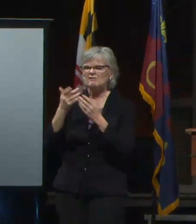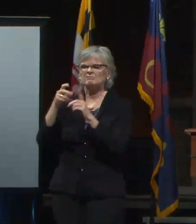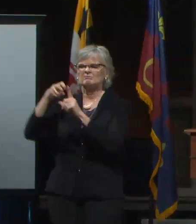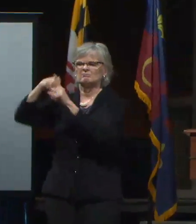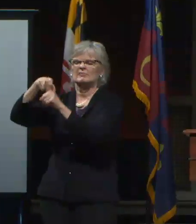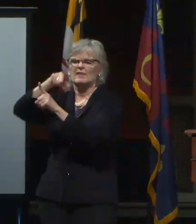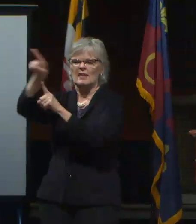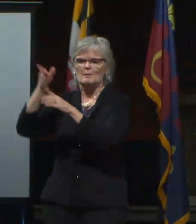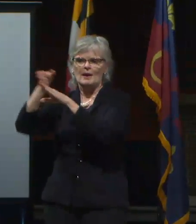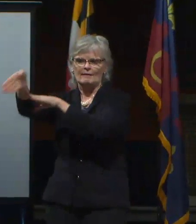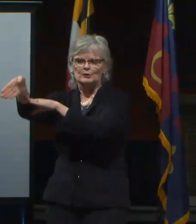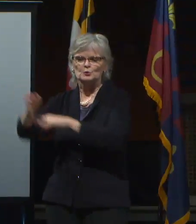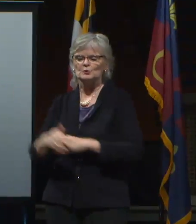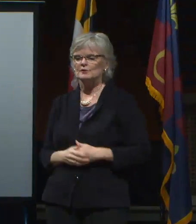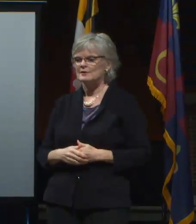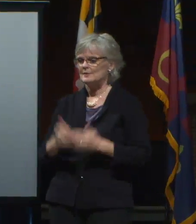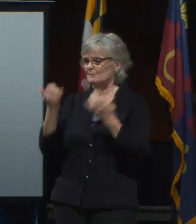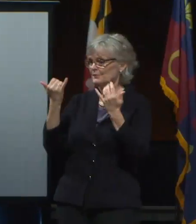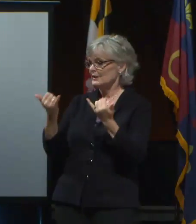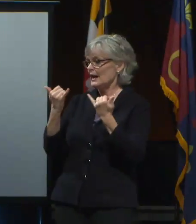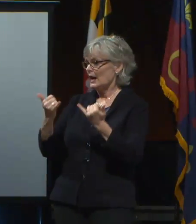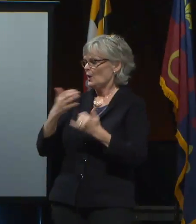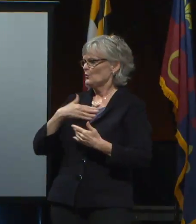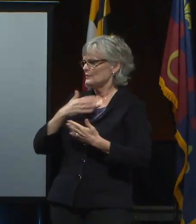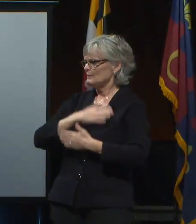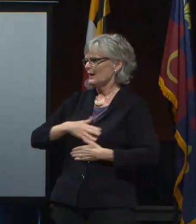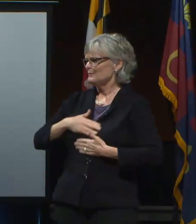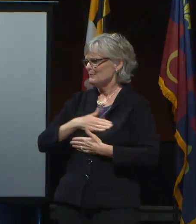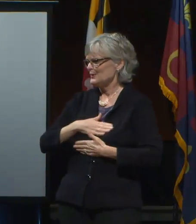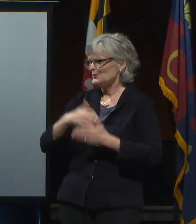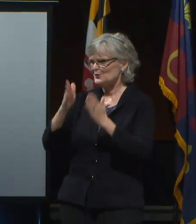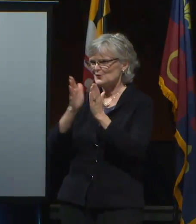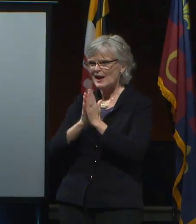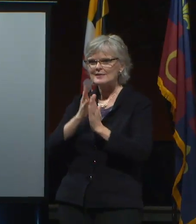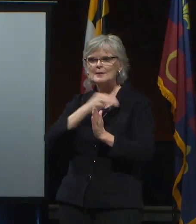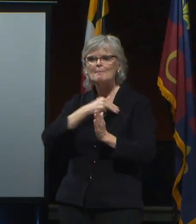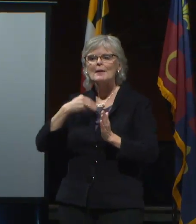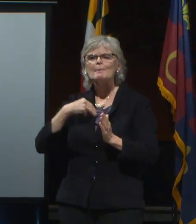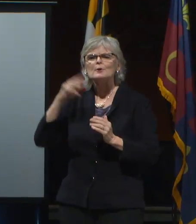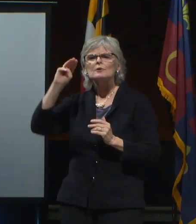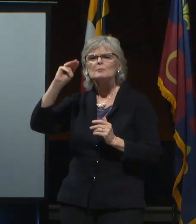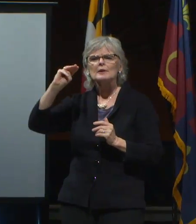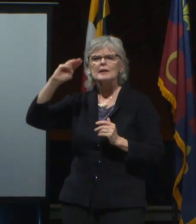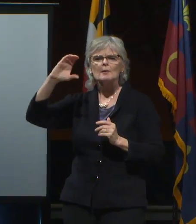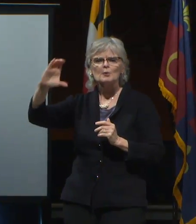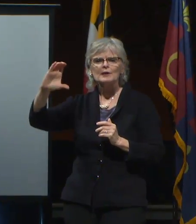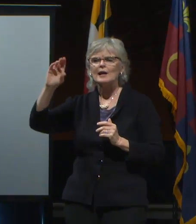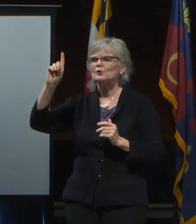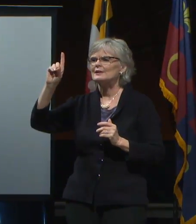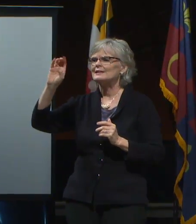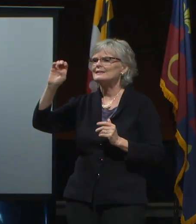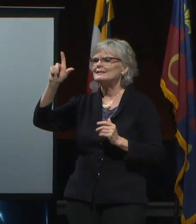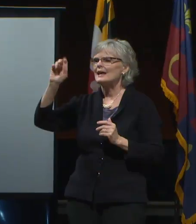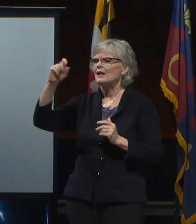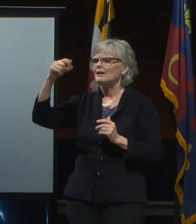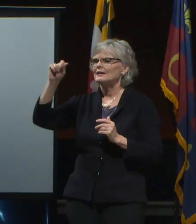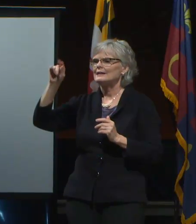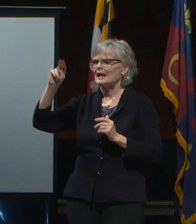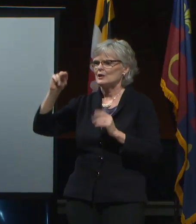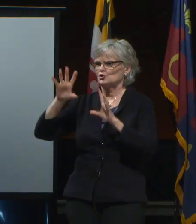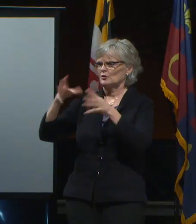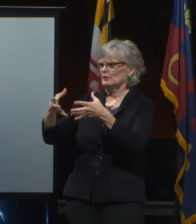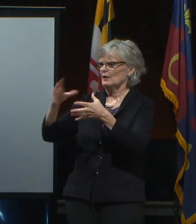at that time. Now it is my pleasure to ask that members of the Montgomery County delegation and